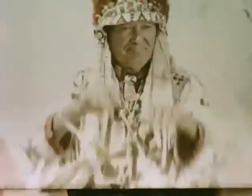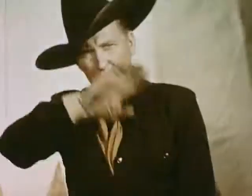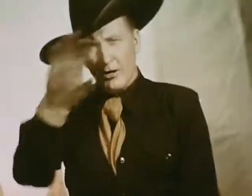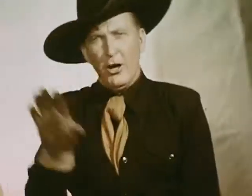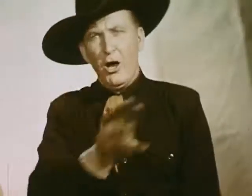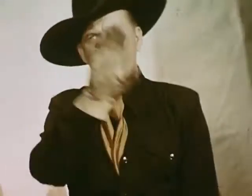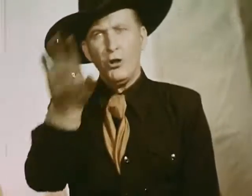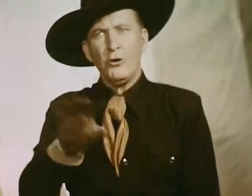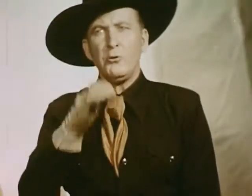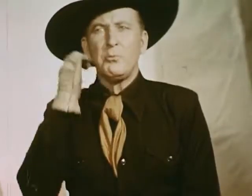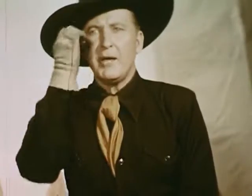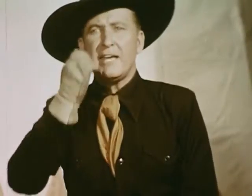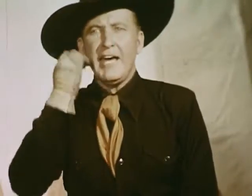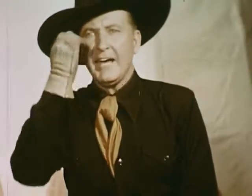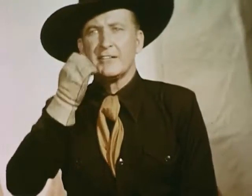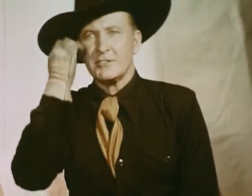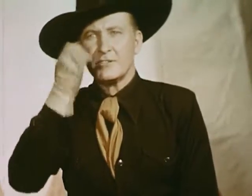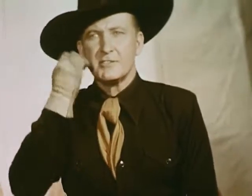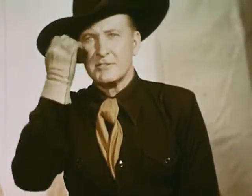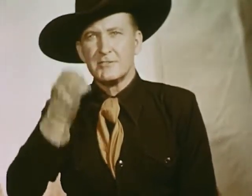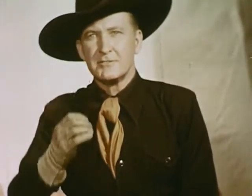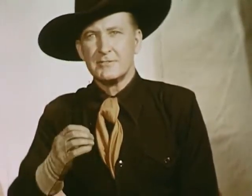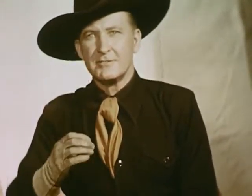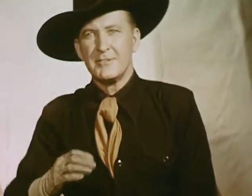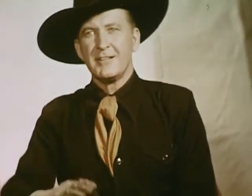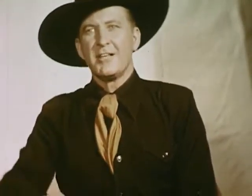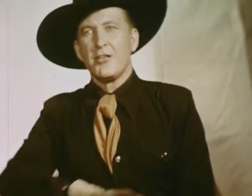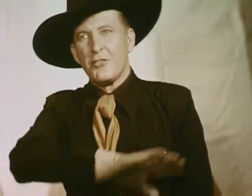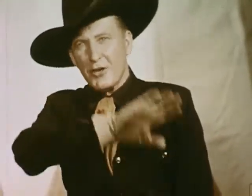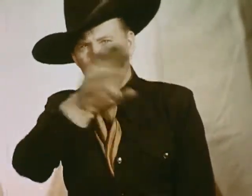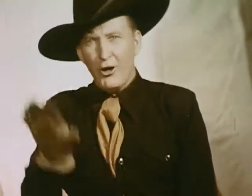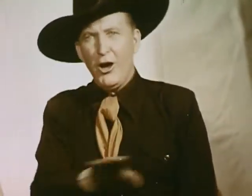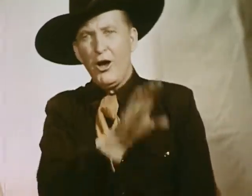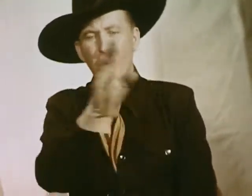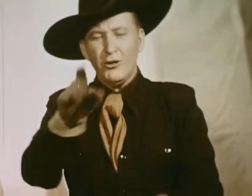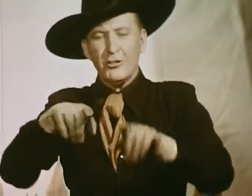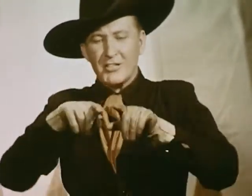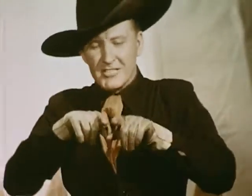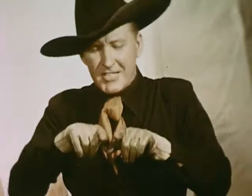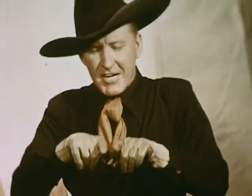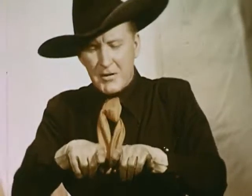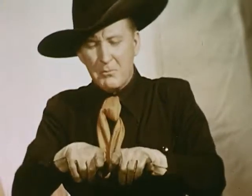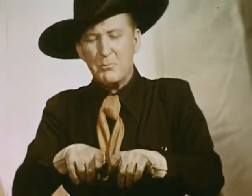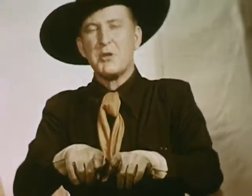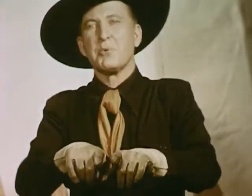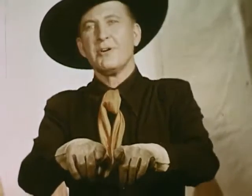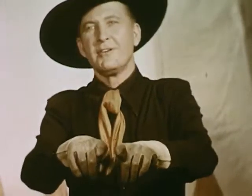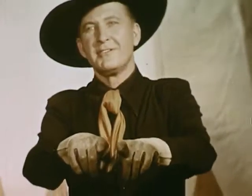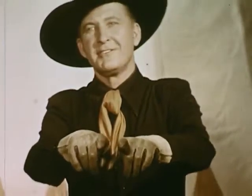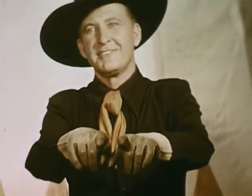But they are all pagan. They're all the same people.